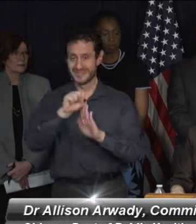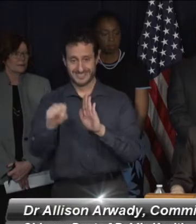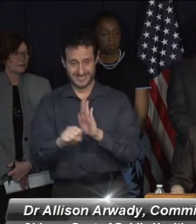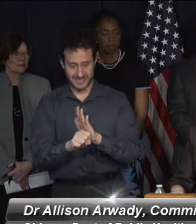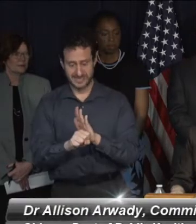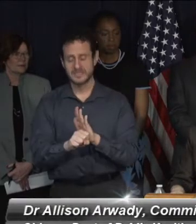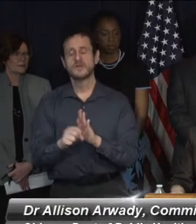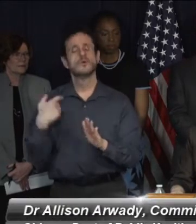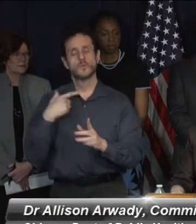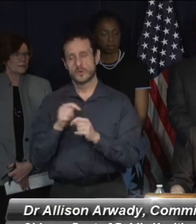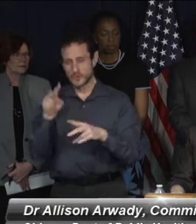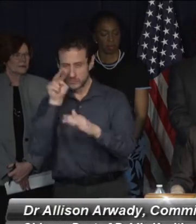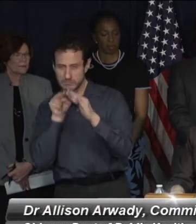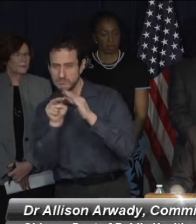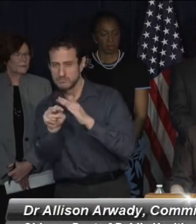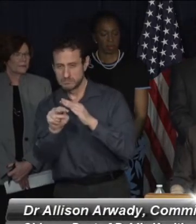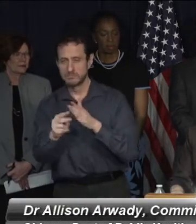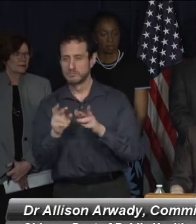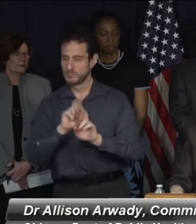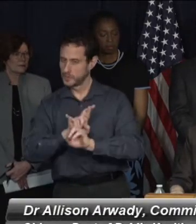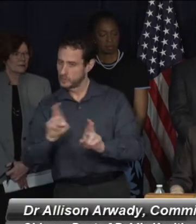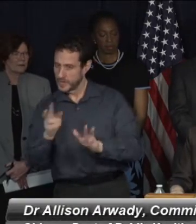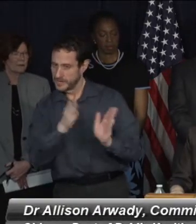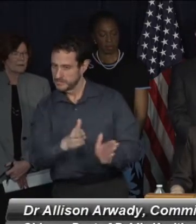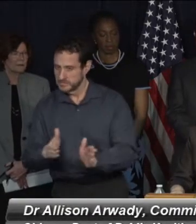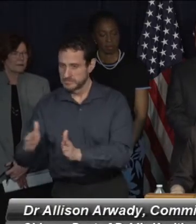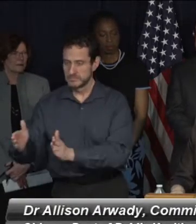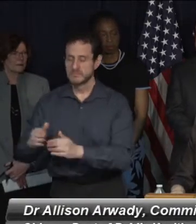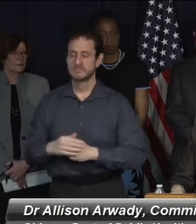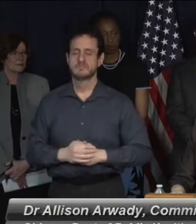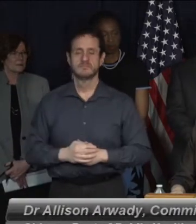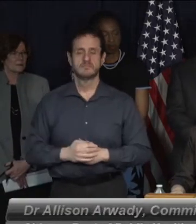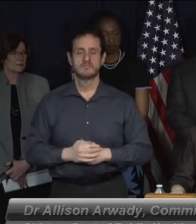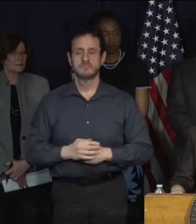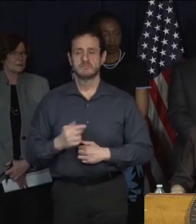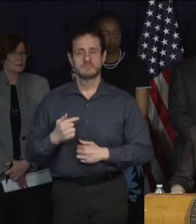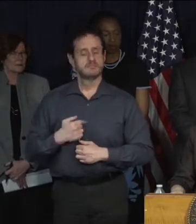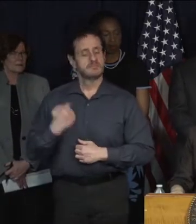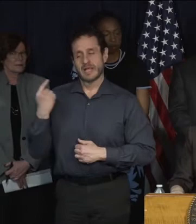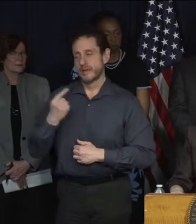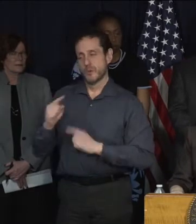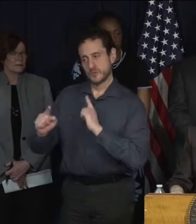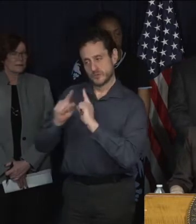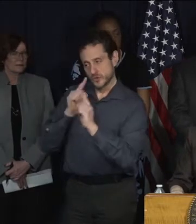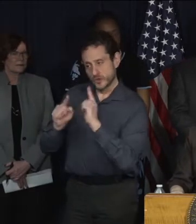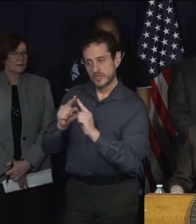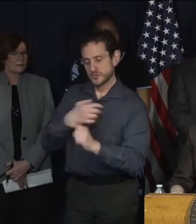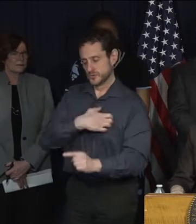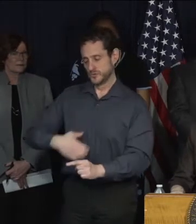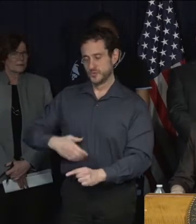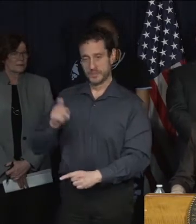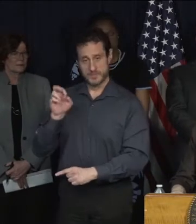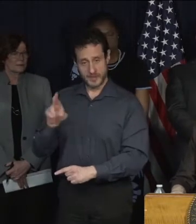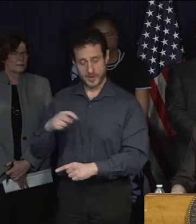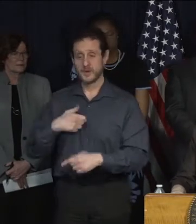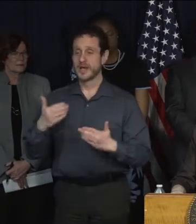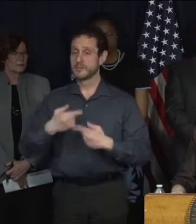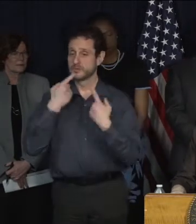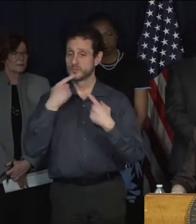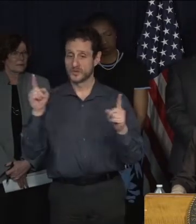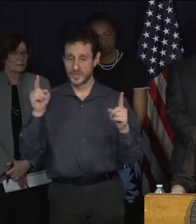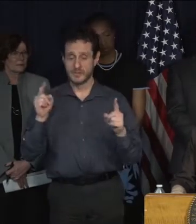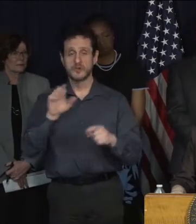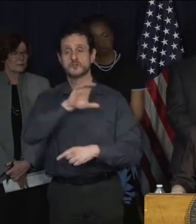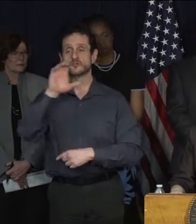and being prepared. I've been in constant communication with the mayor, and I am here to announce that the Chicago